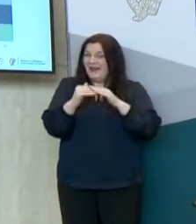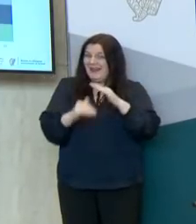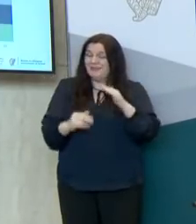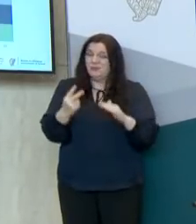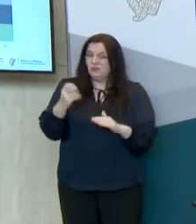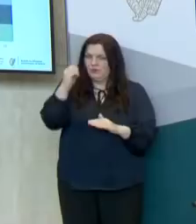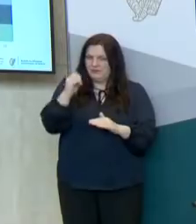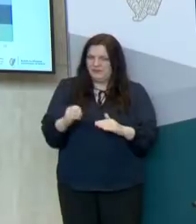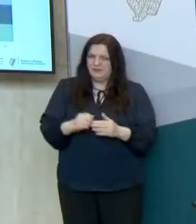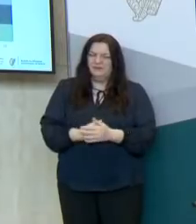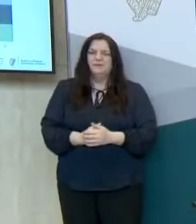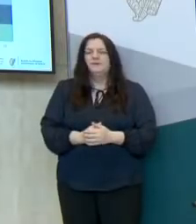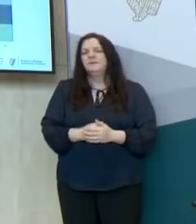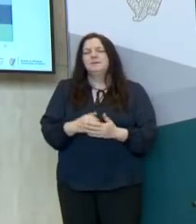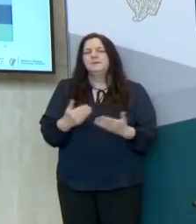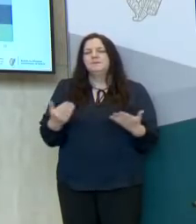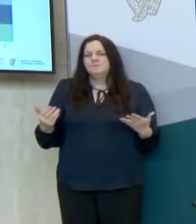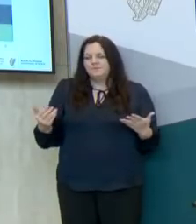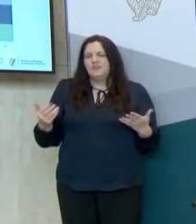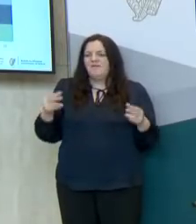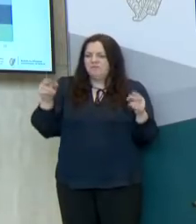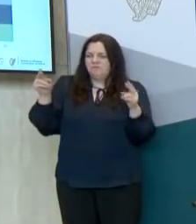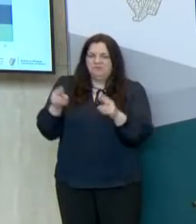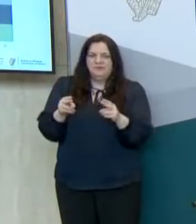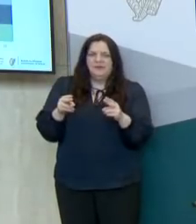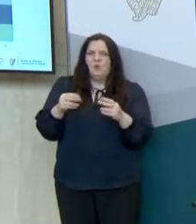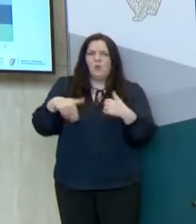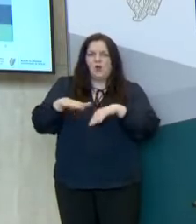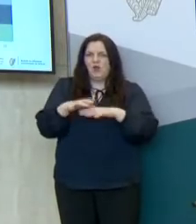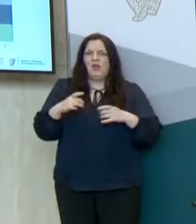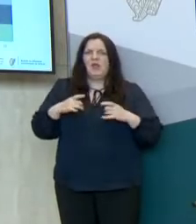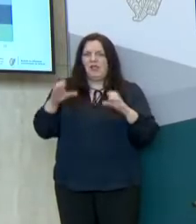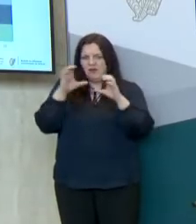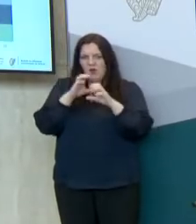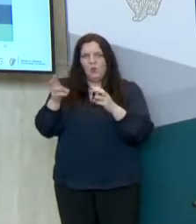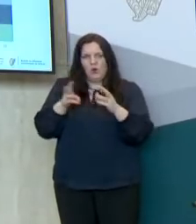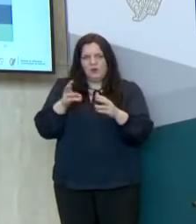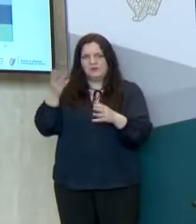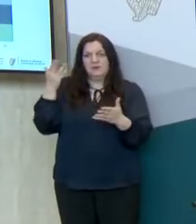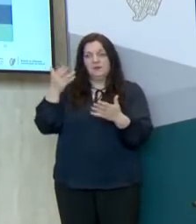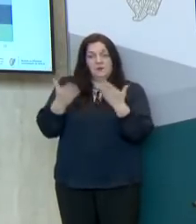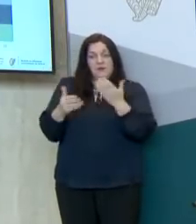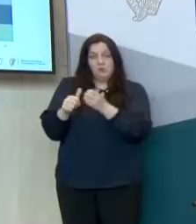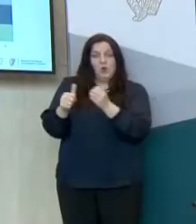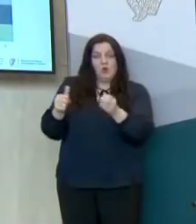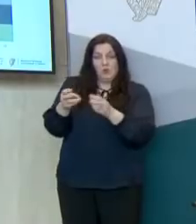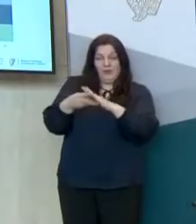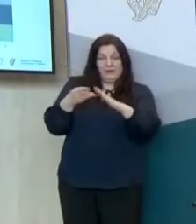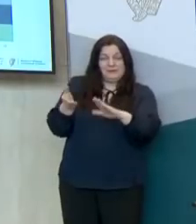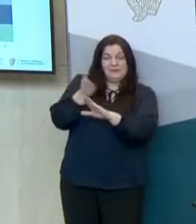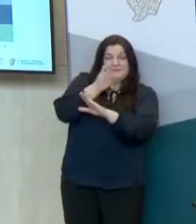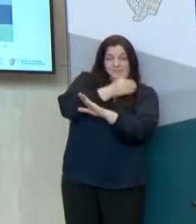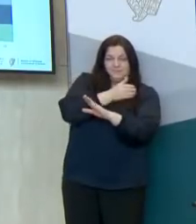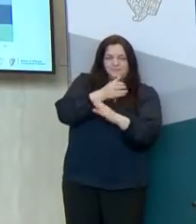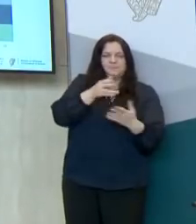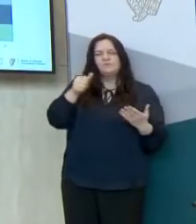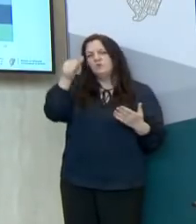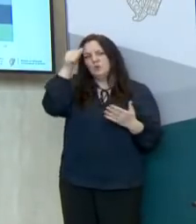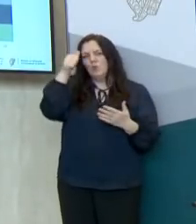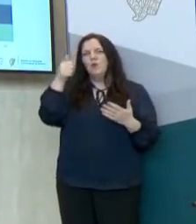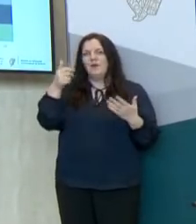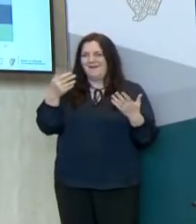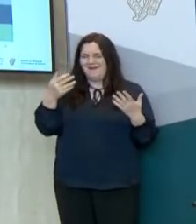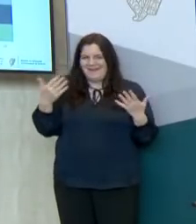2%. A decreasing proportion of cases in healthcare workers compared with recent weeks. And of course, you need to remember that we're